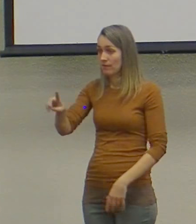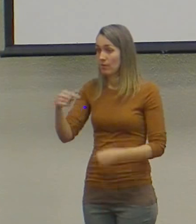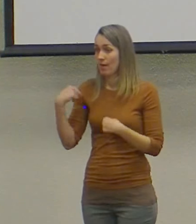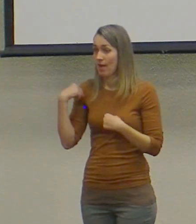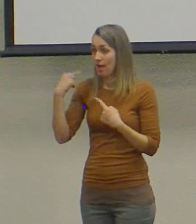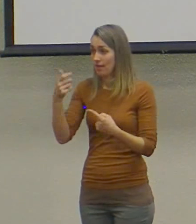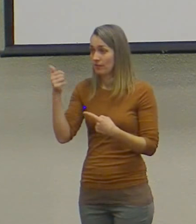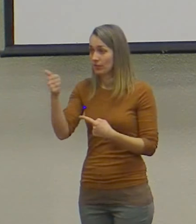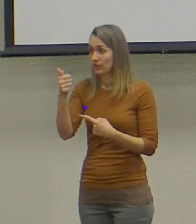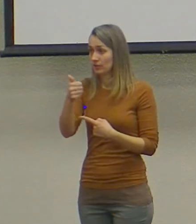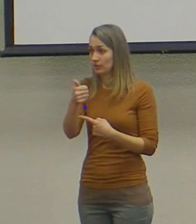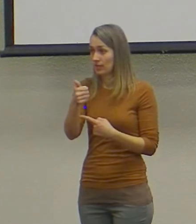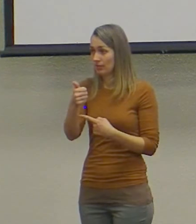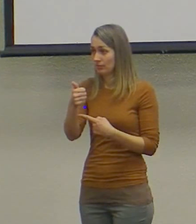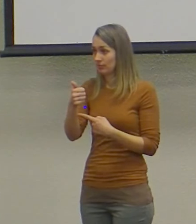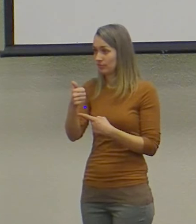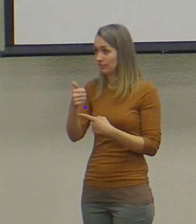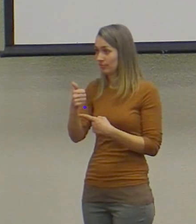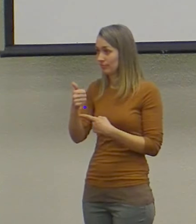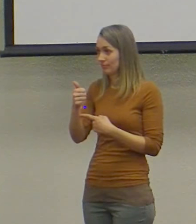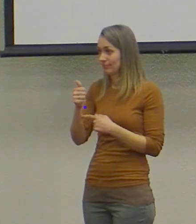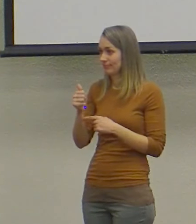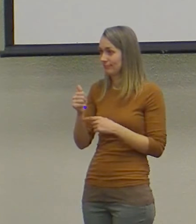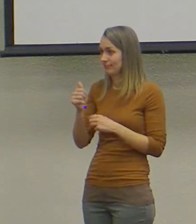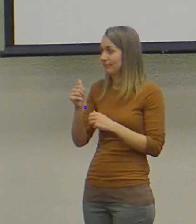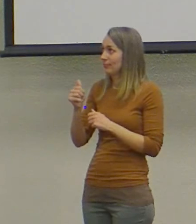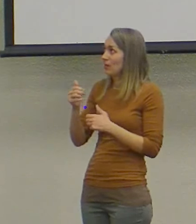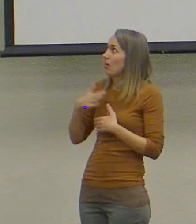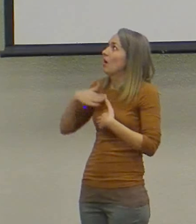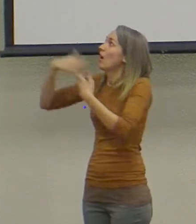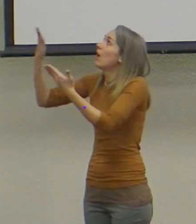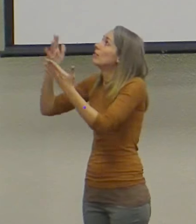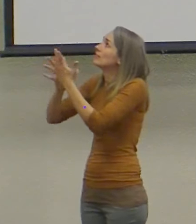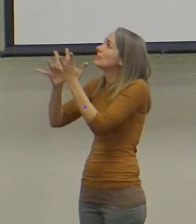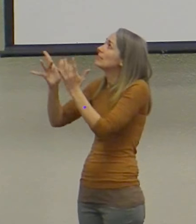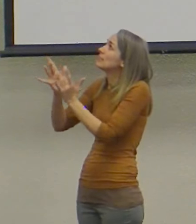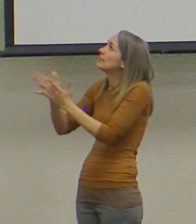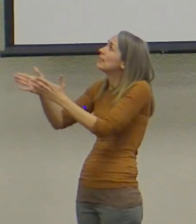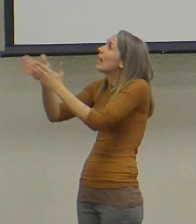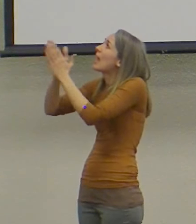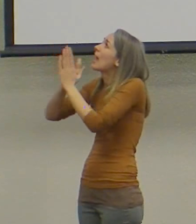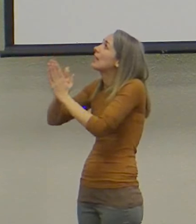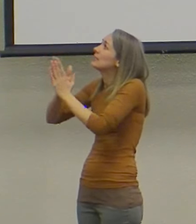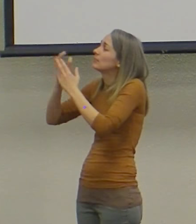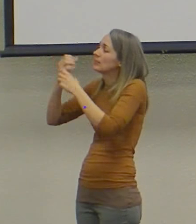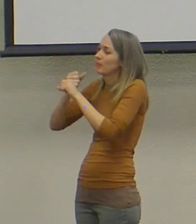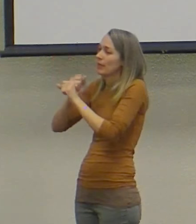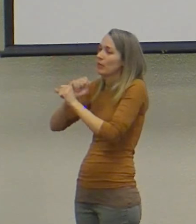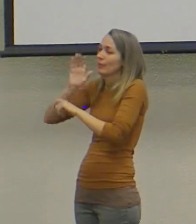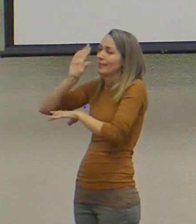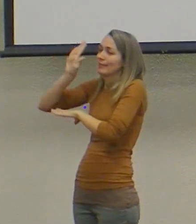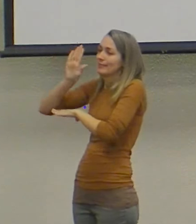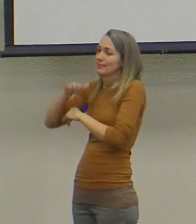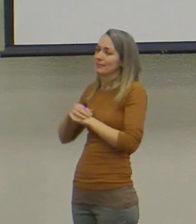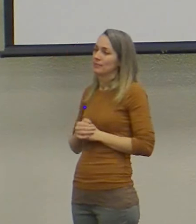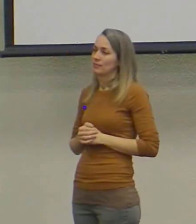cast yourself down at the feet of Jesus and asked him to make you his own?